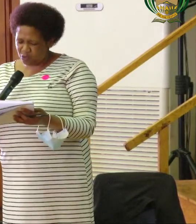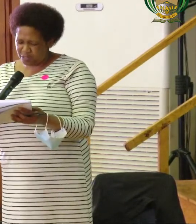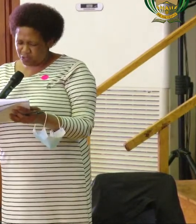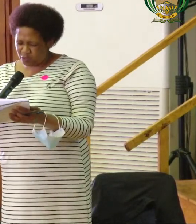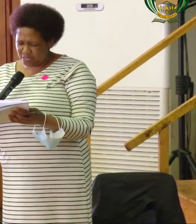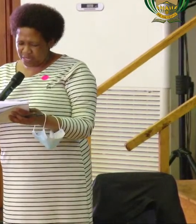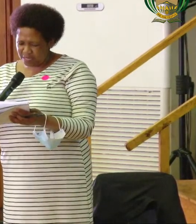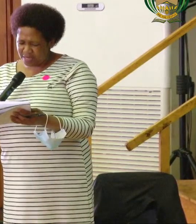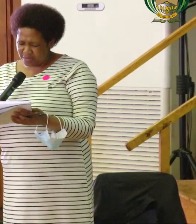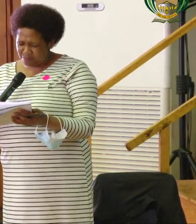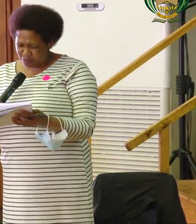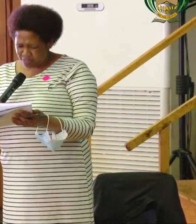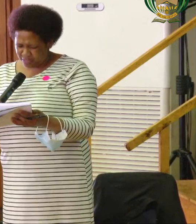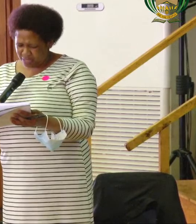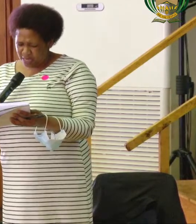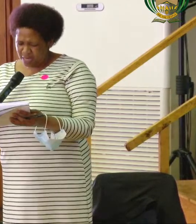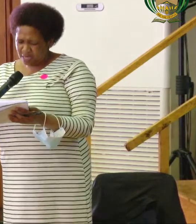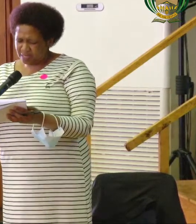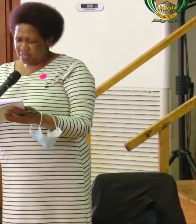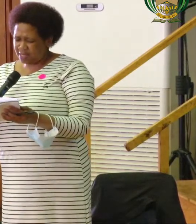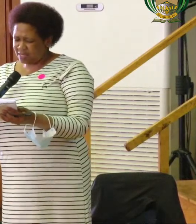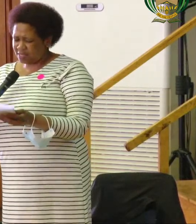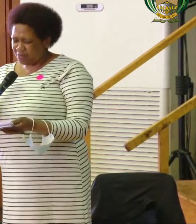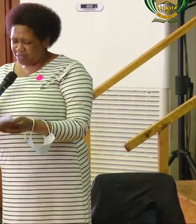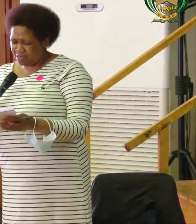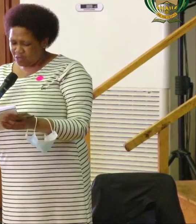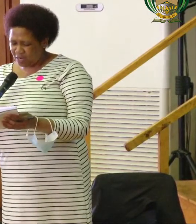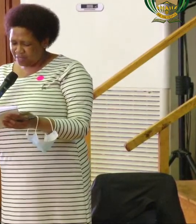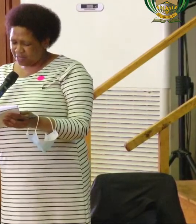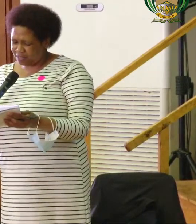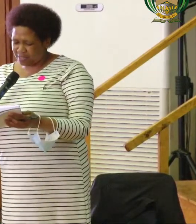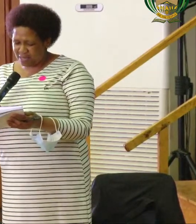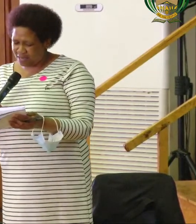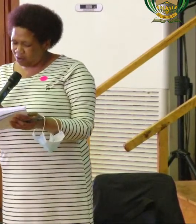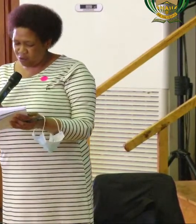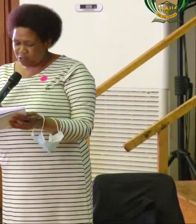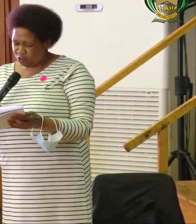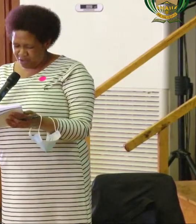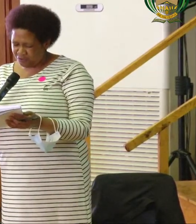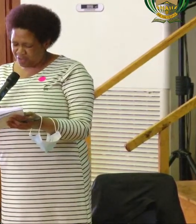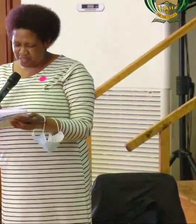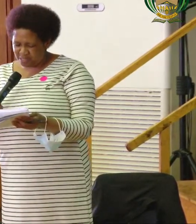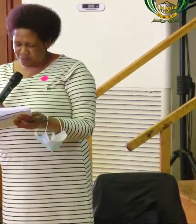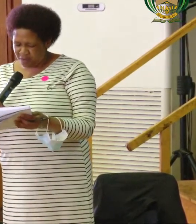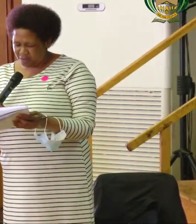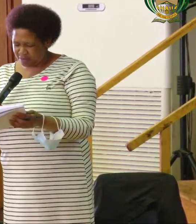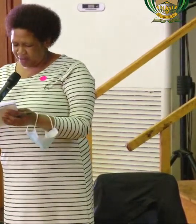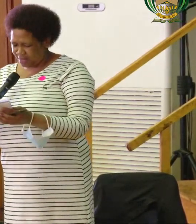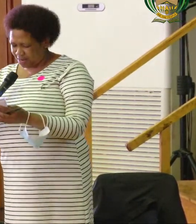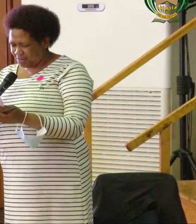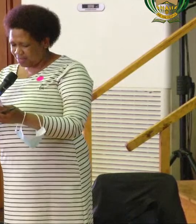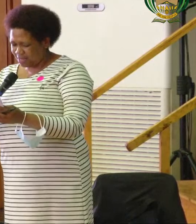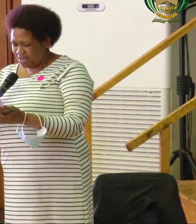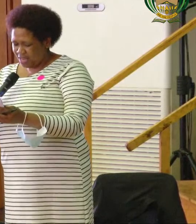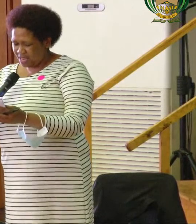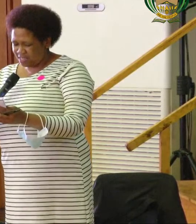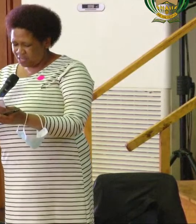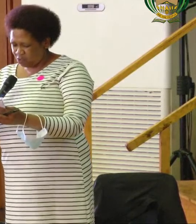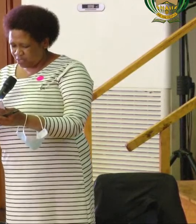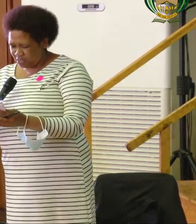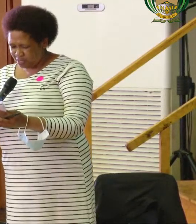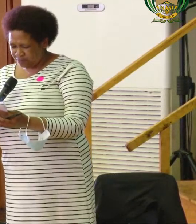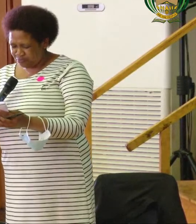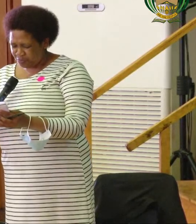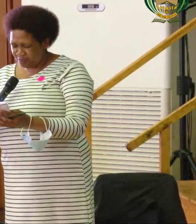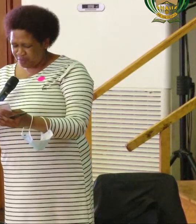but nobody's doing anything about it. He says that matriculants are also affected by drugs and